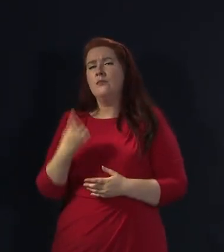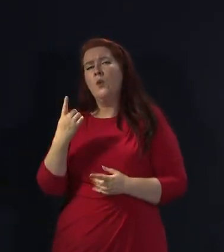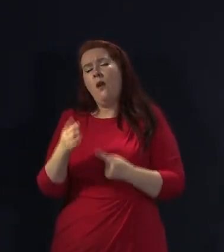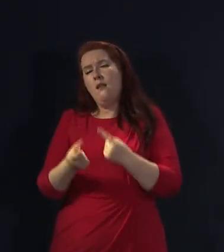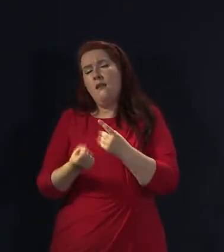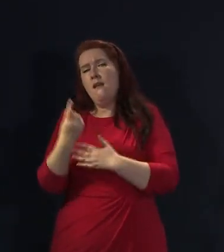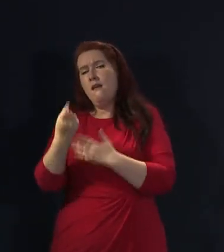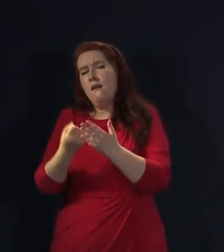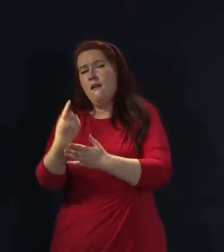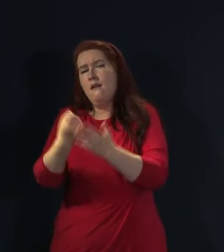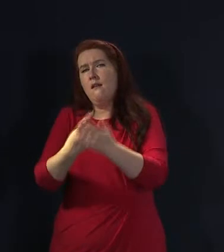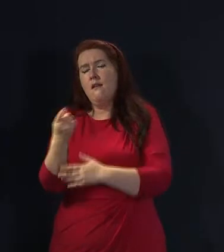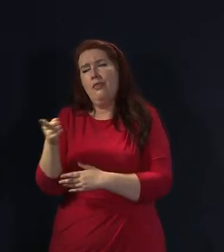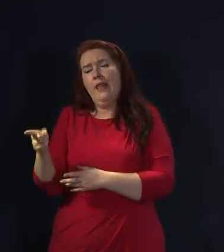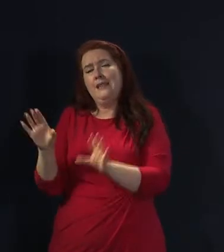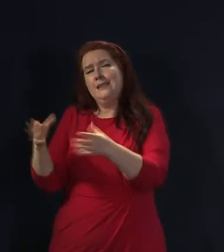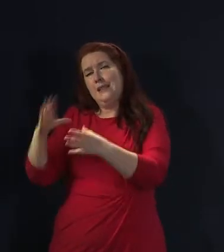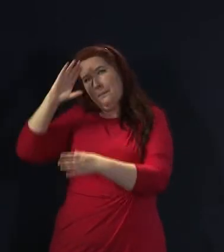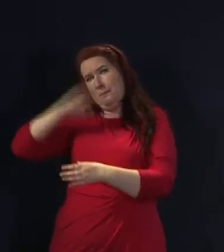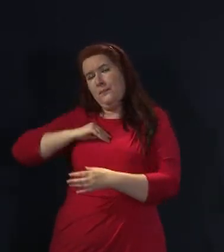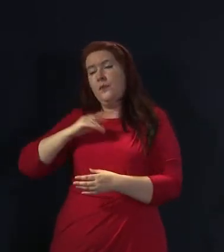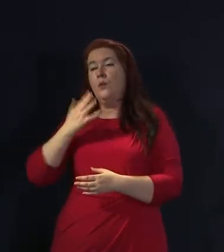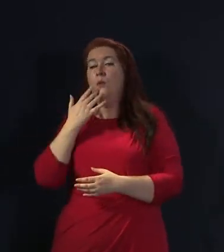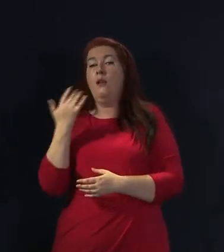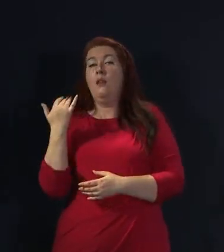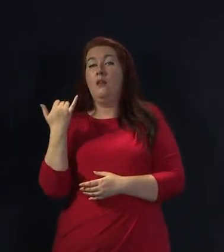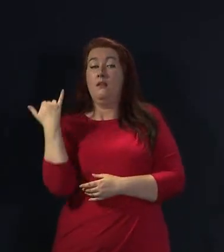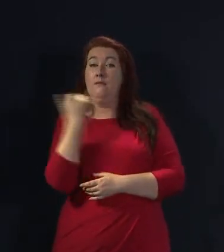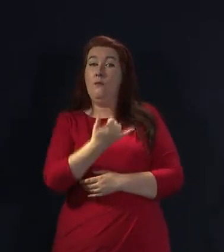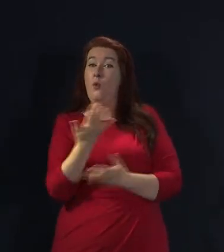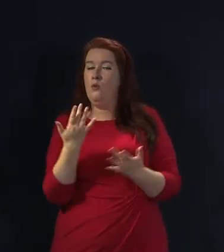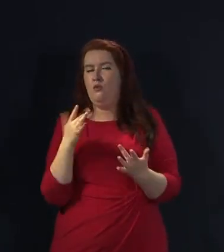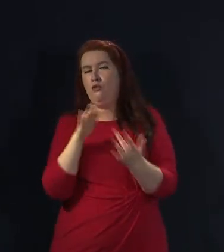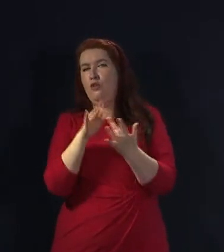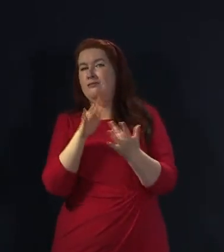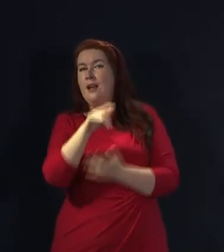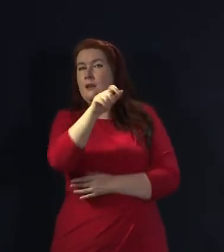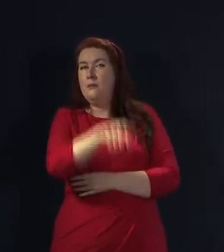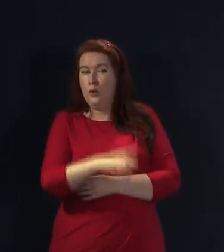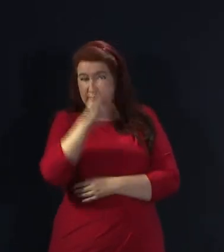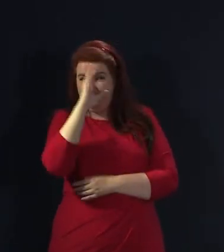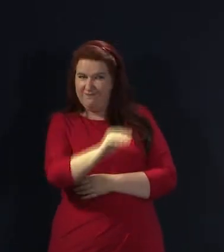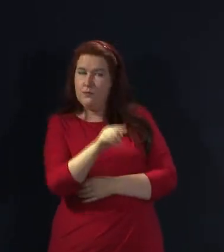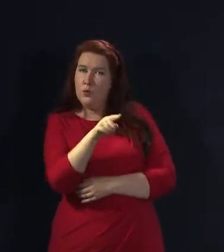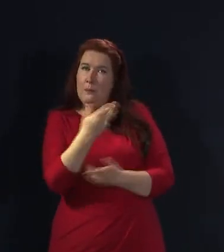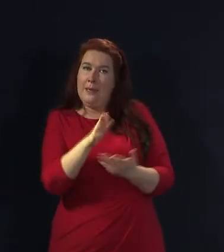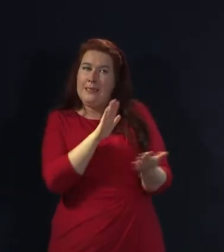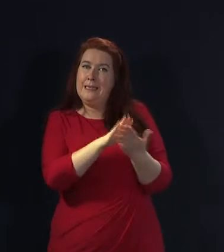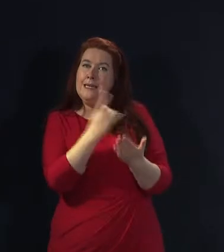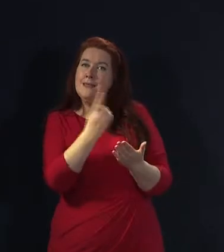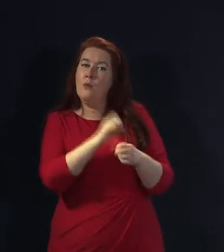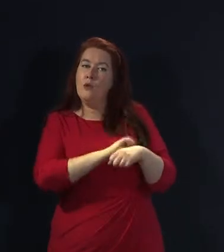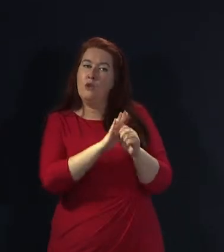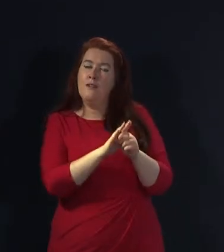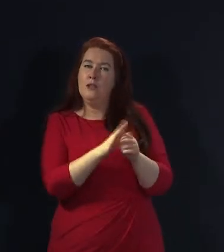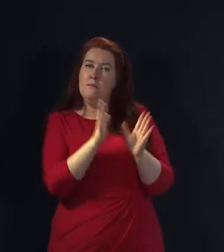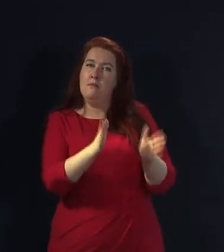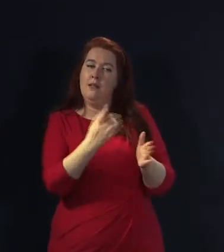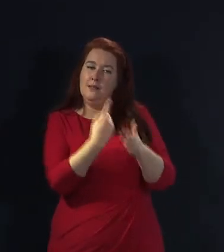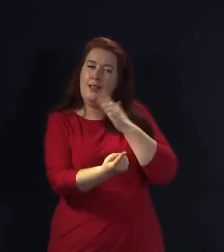now being reported from these teams is that when they're contacting the public and asking them to isolate, there are more